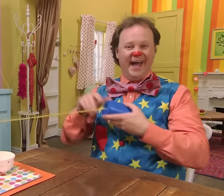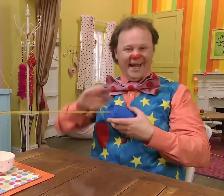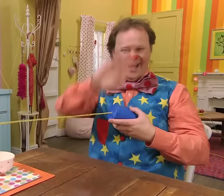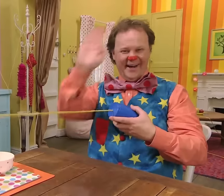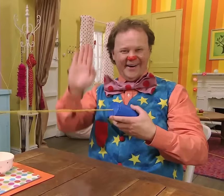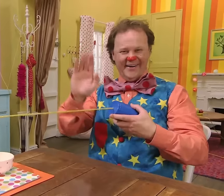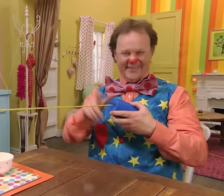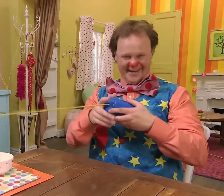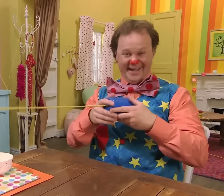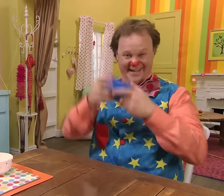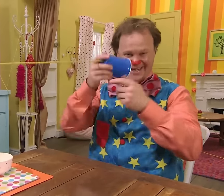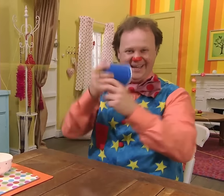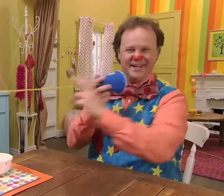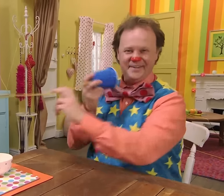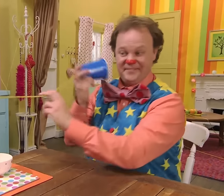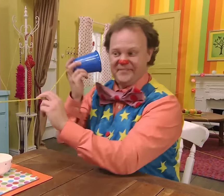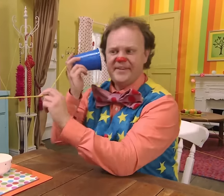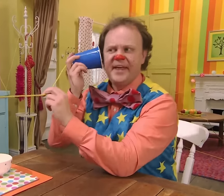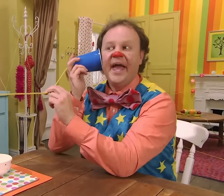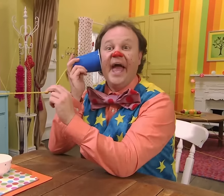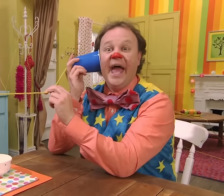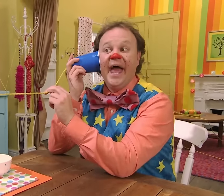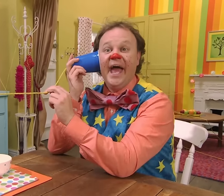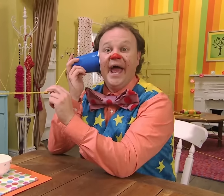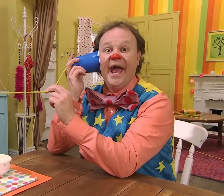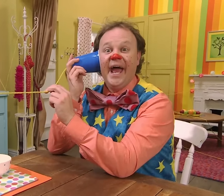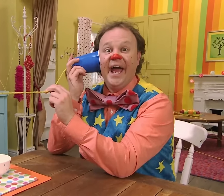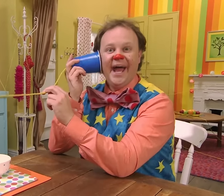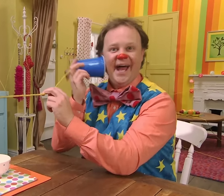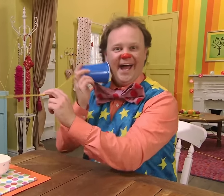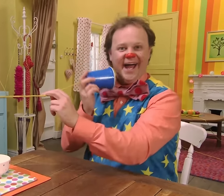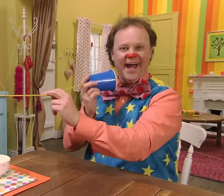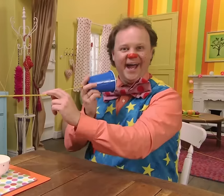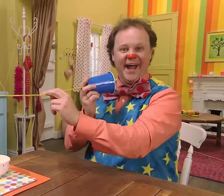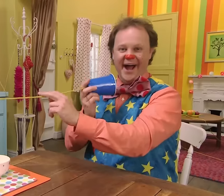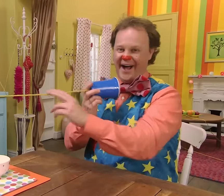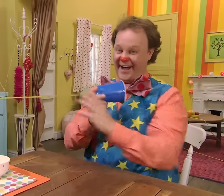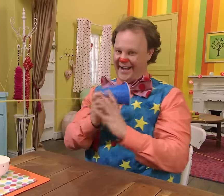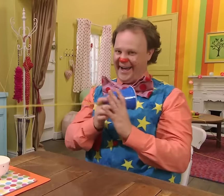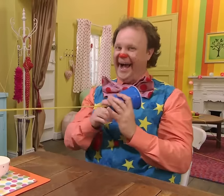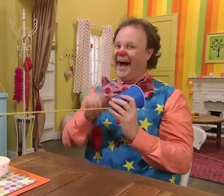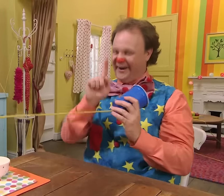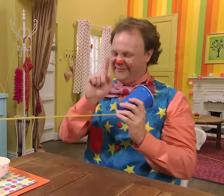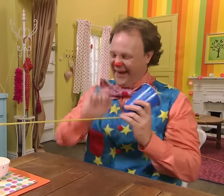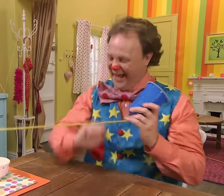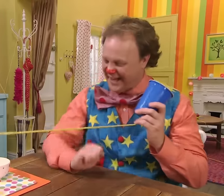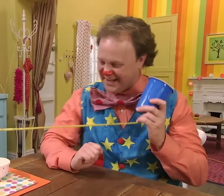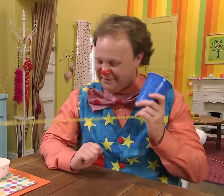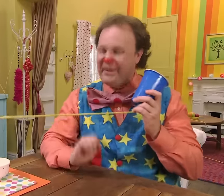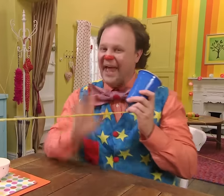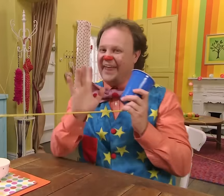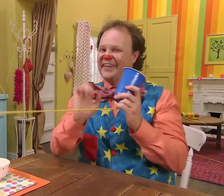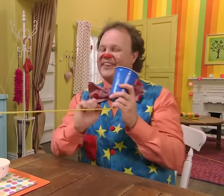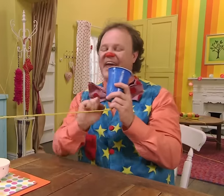Hello! Have you found anyone to speak to with your string-cut phone? Aha! Well, the thing